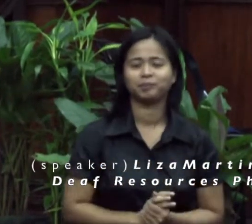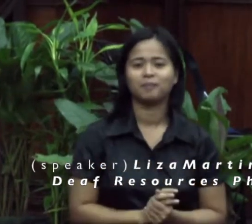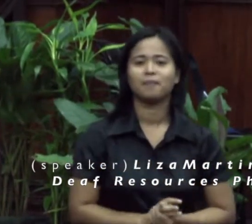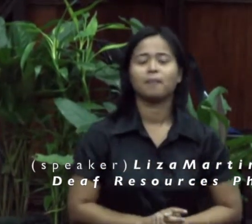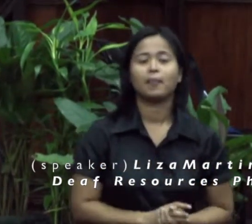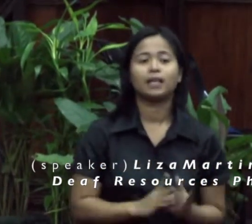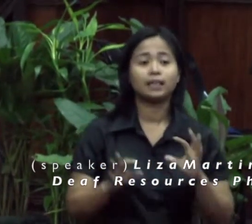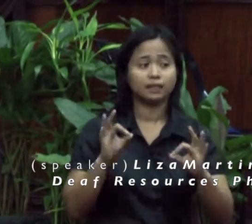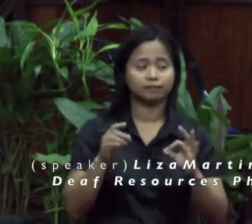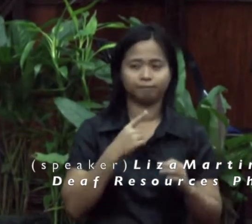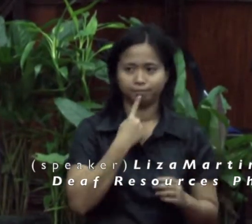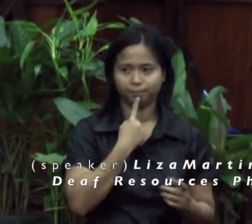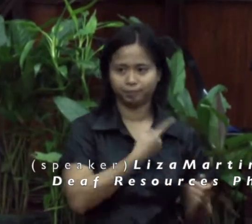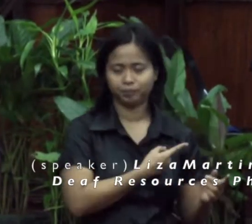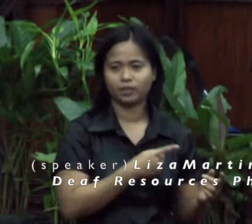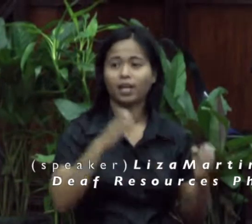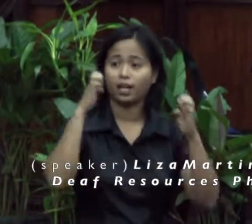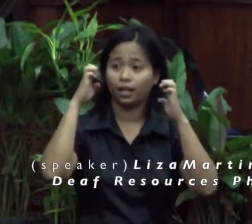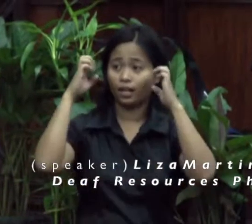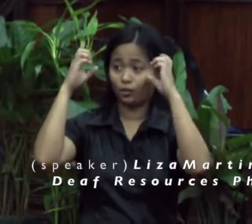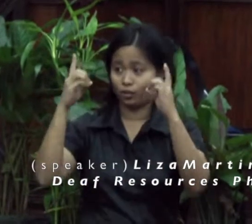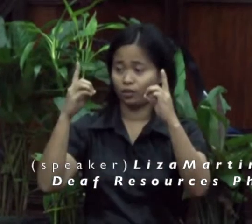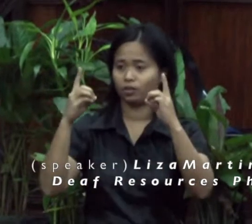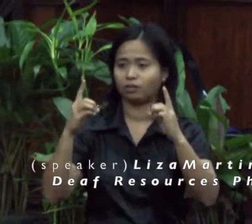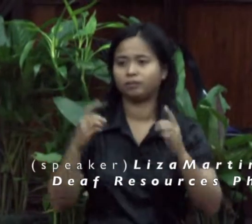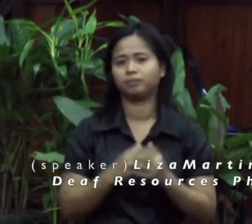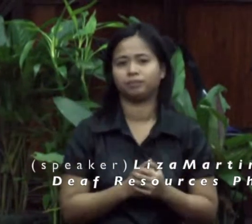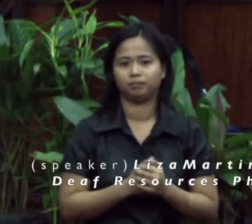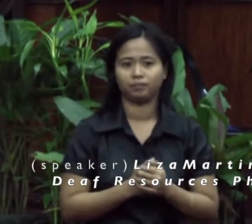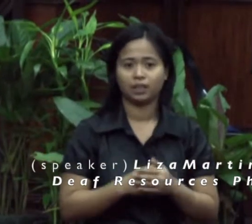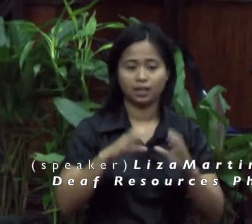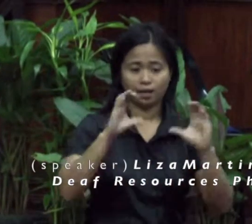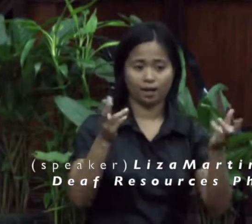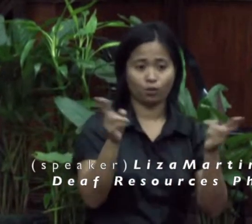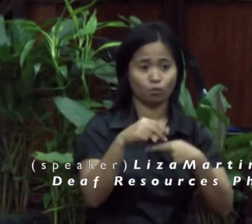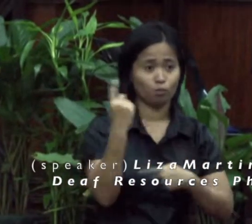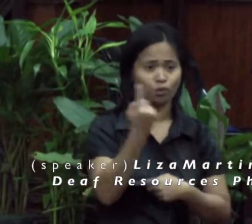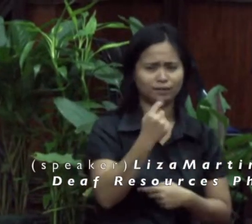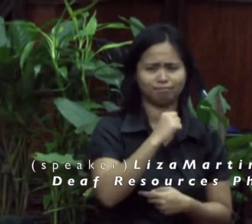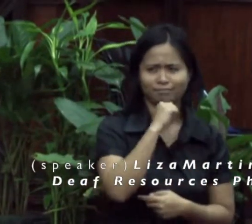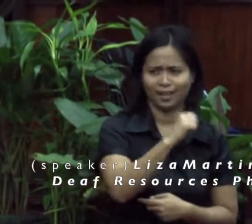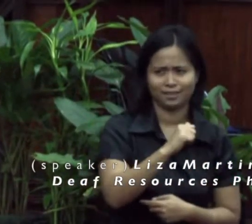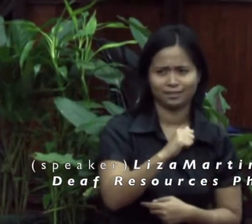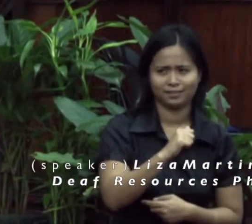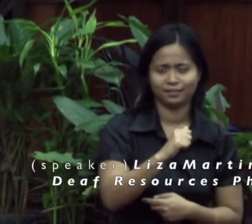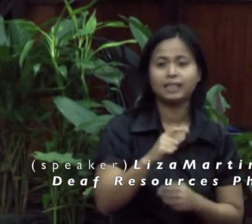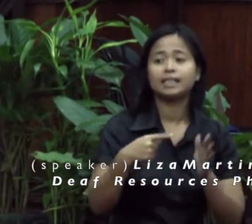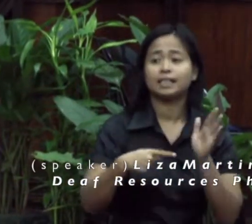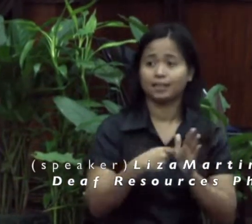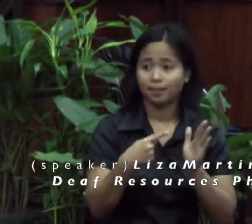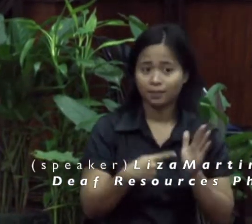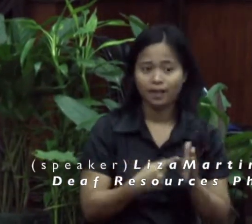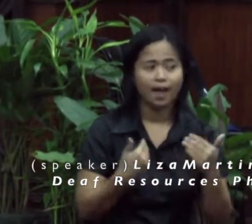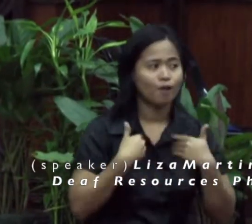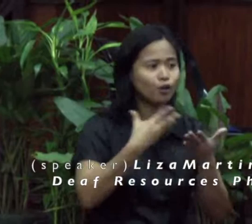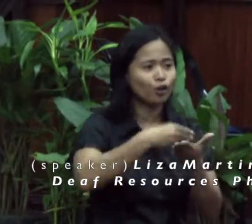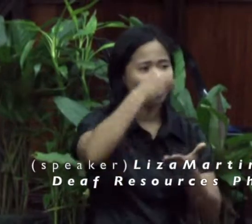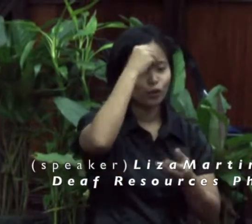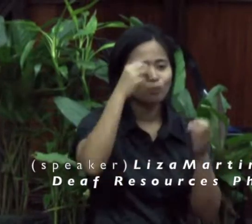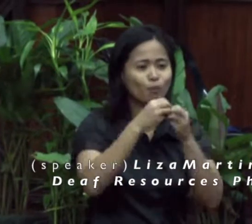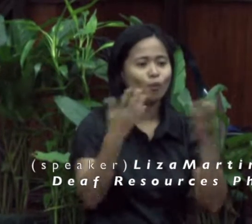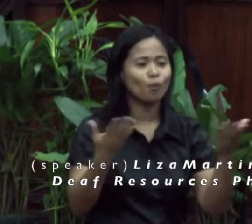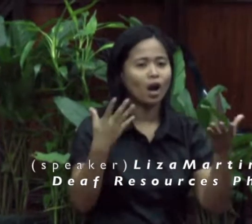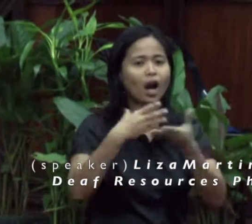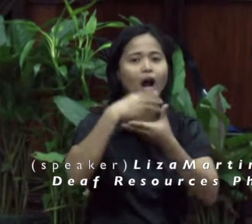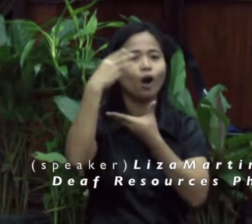So, when we say education, it doesn't just happen in the classroom. I think we all know that. Sometimes we even learn more outside